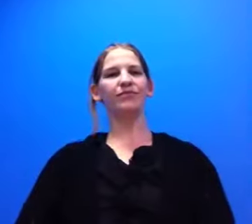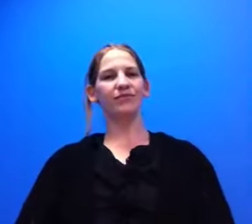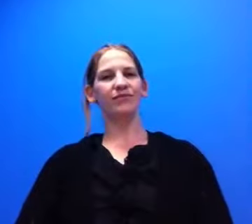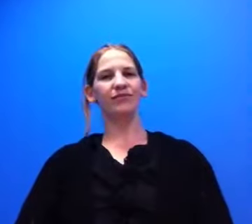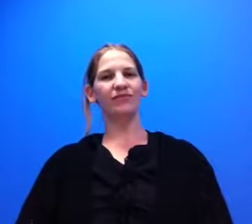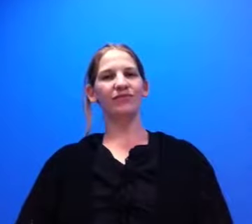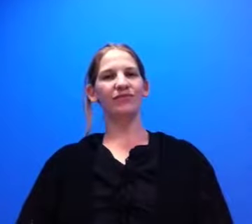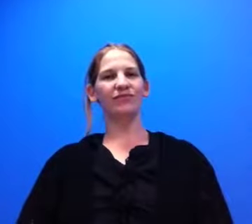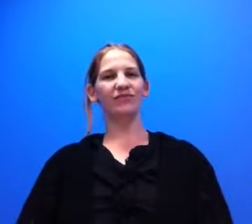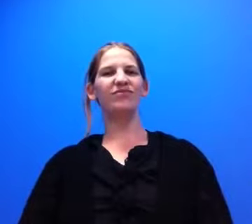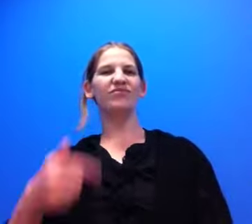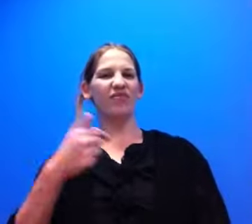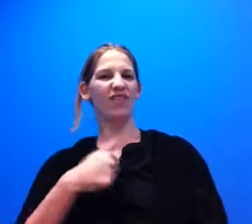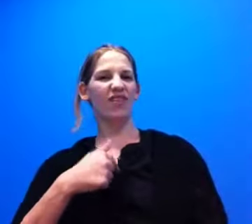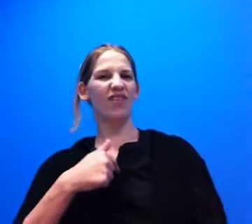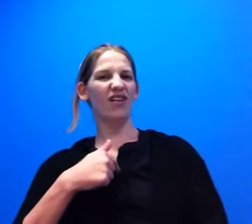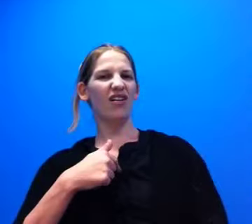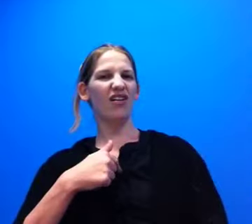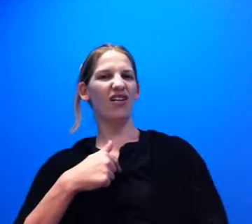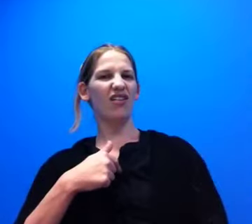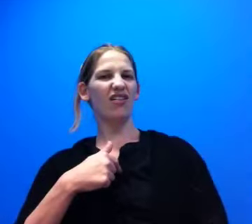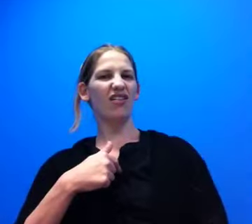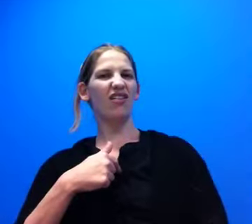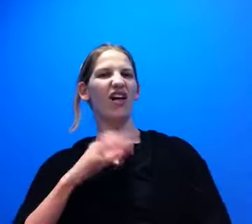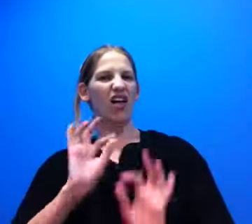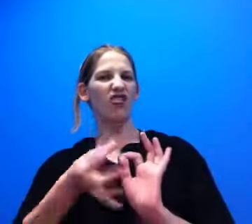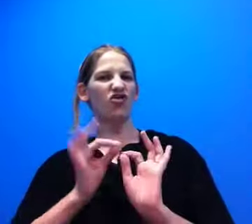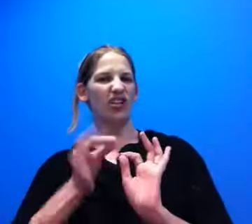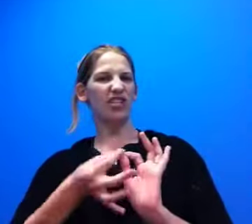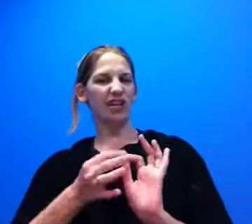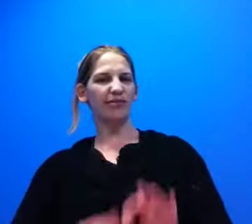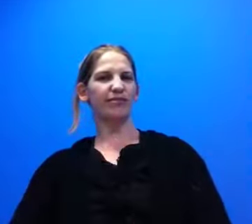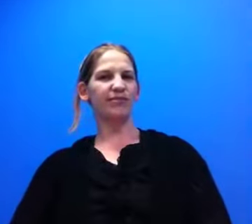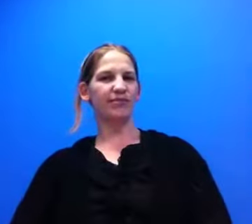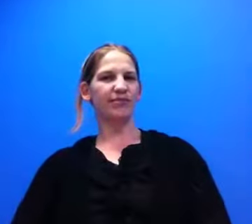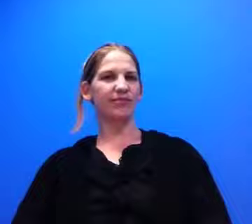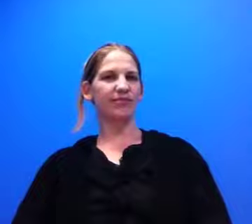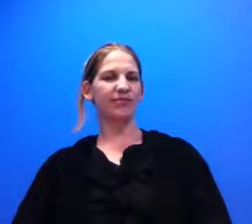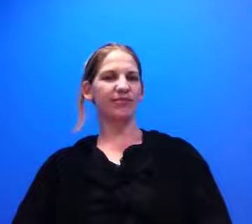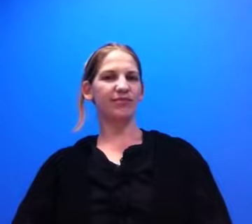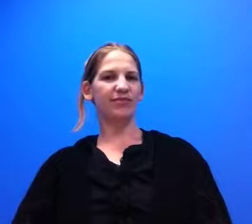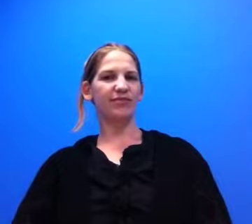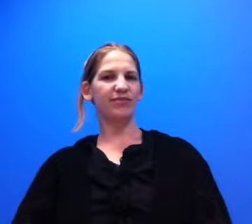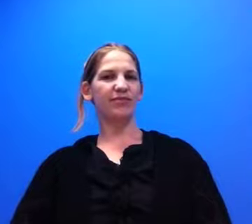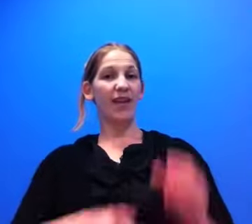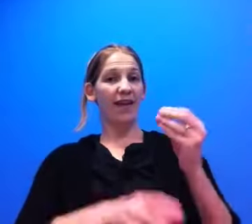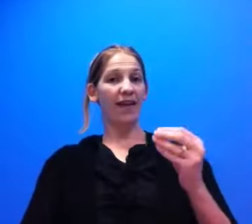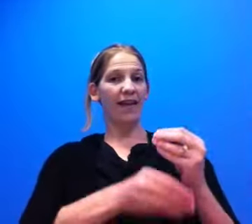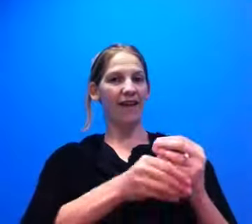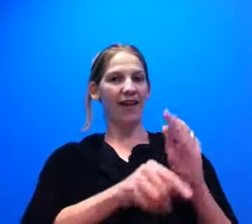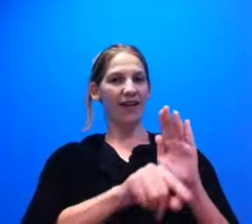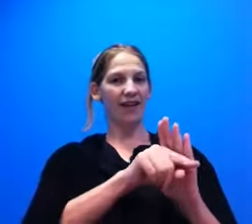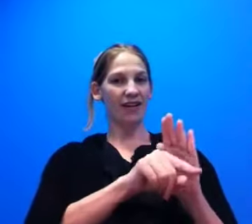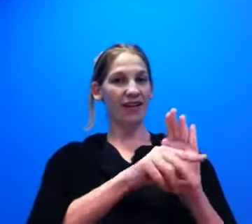adding a -2 is the same as subtracting 2. That's what I meant. Yeah, we know, Charlie. That's what you meant.